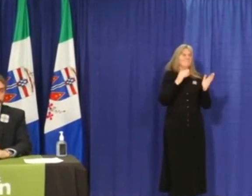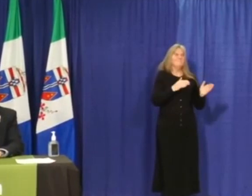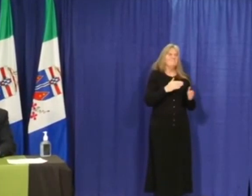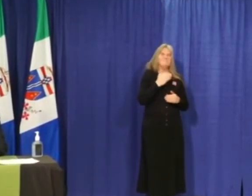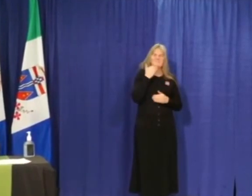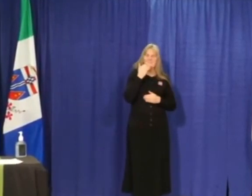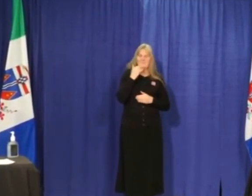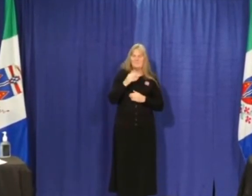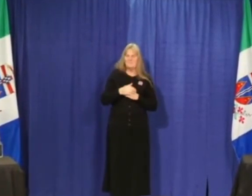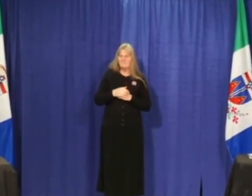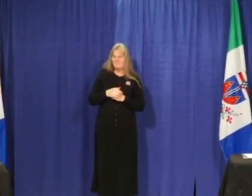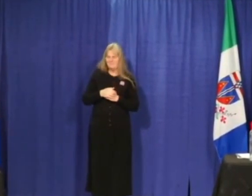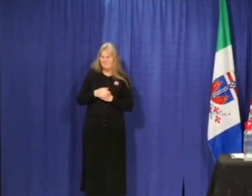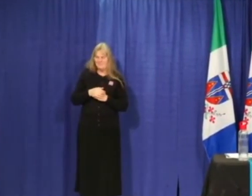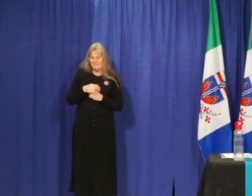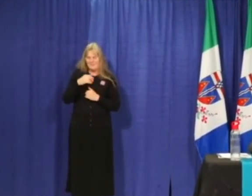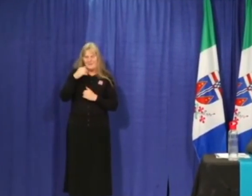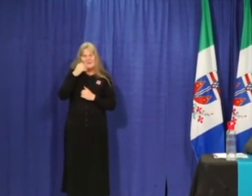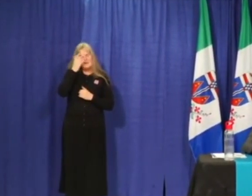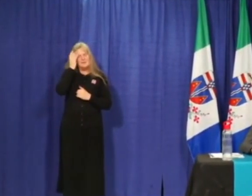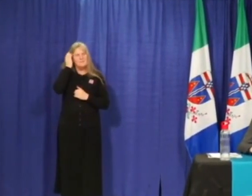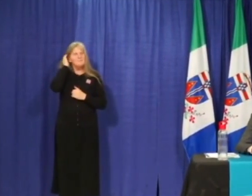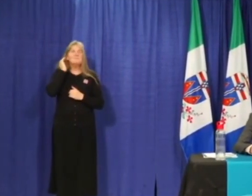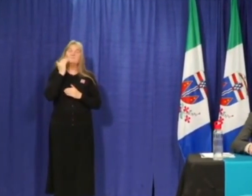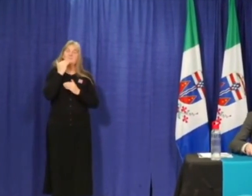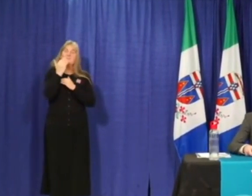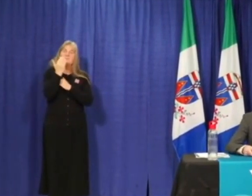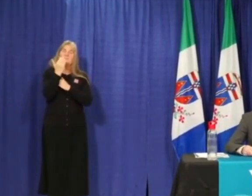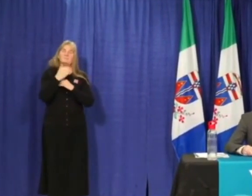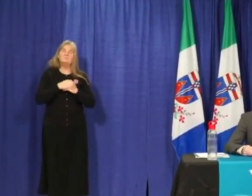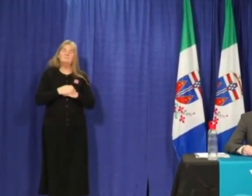Thank you. Merci, Premier Silver. Good morning.